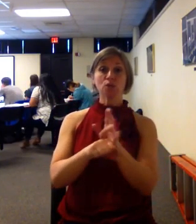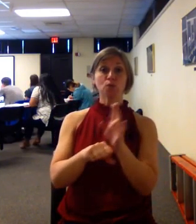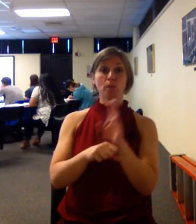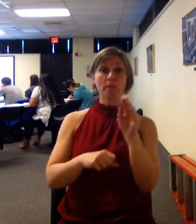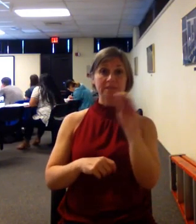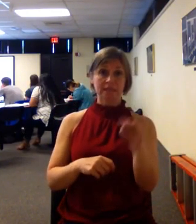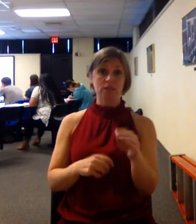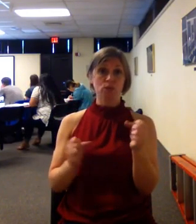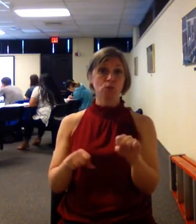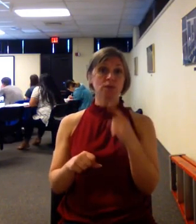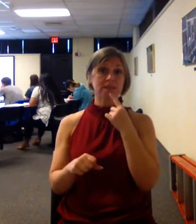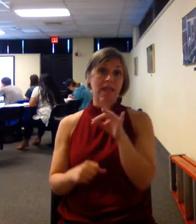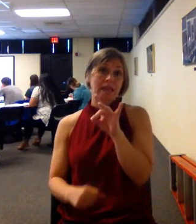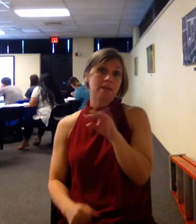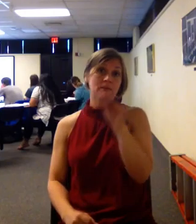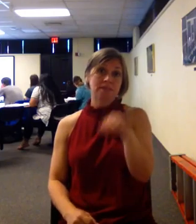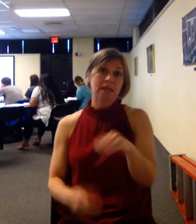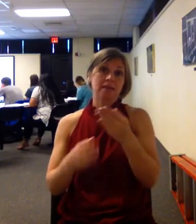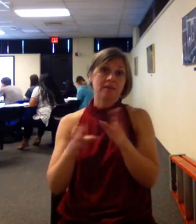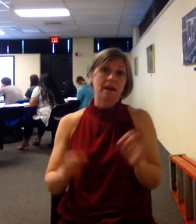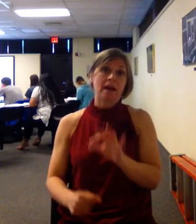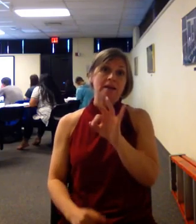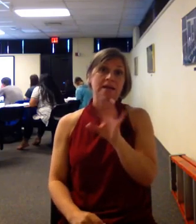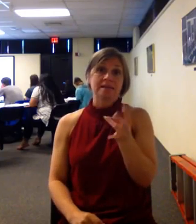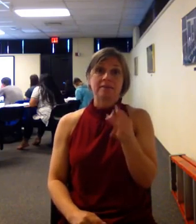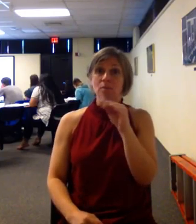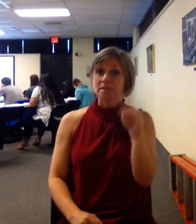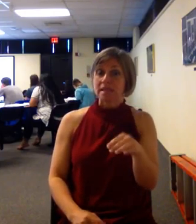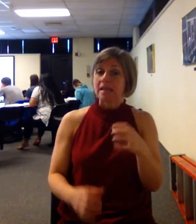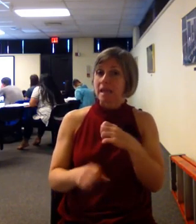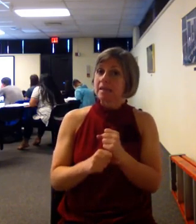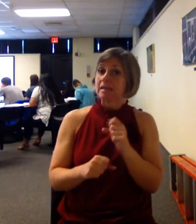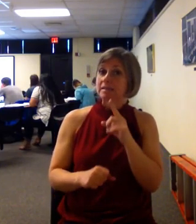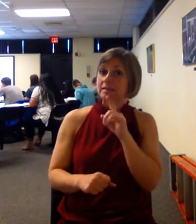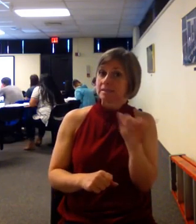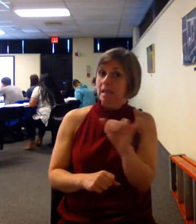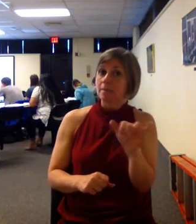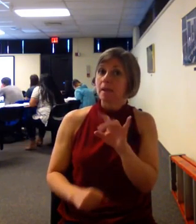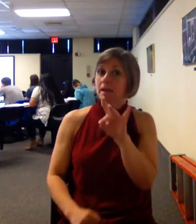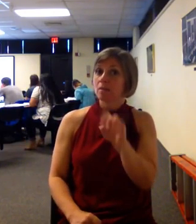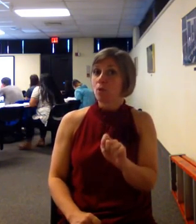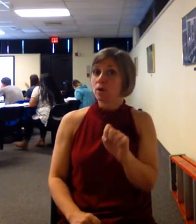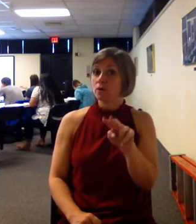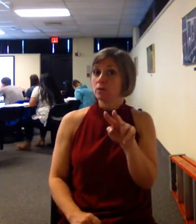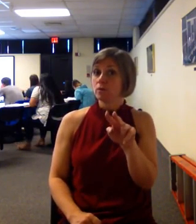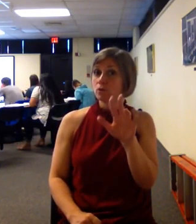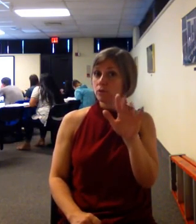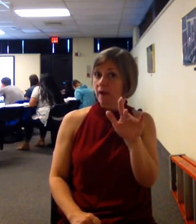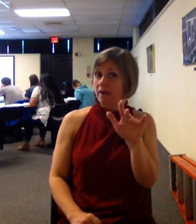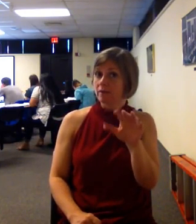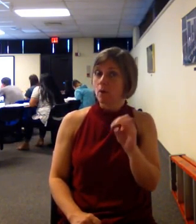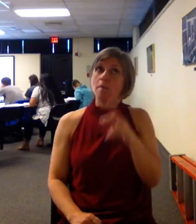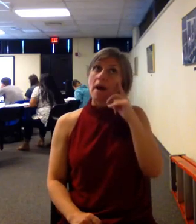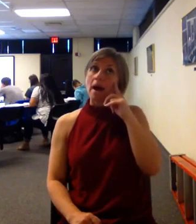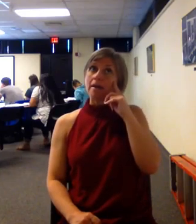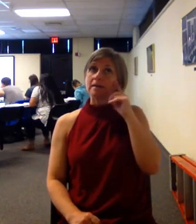you could say 8% divided by 97% and get the same 8.25, or you could think of it, my brain thinks in dollars. So